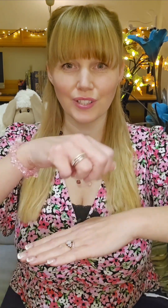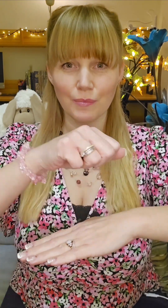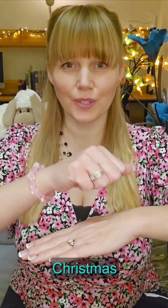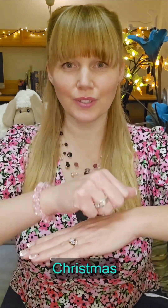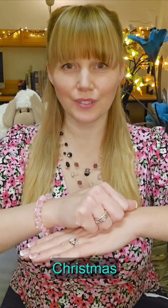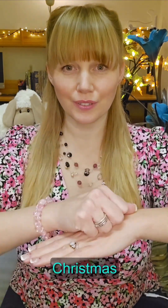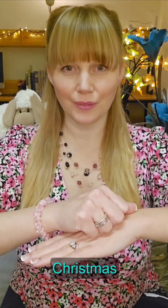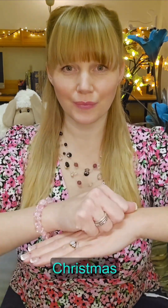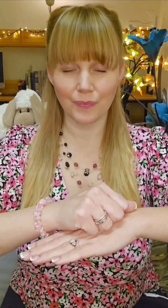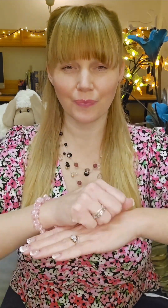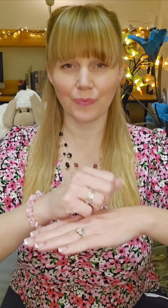Christmas